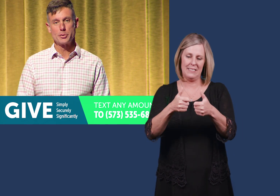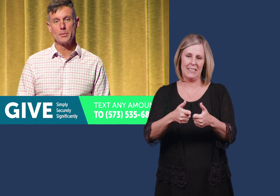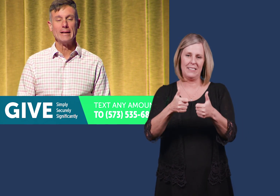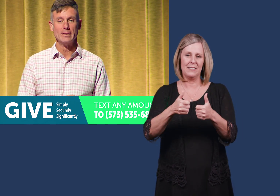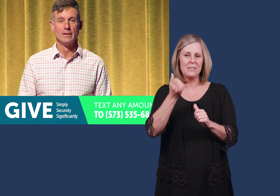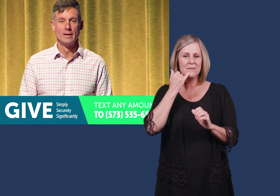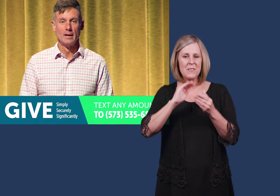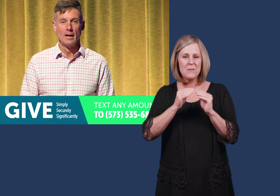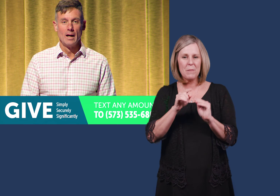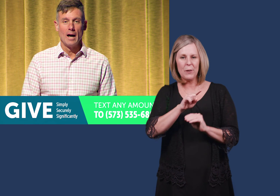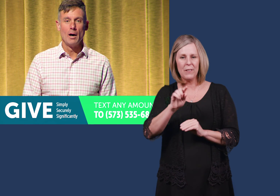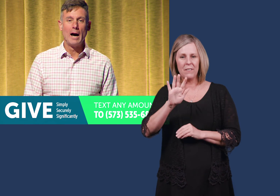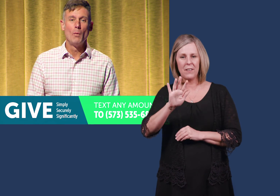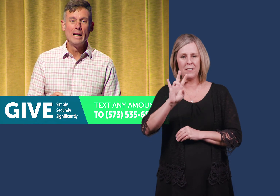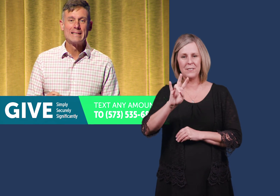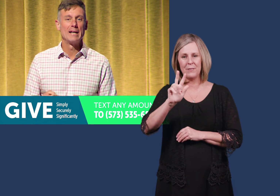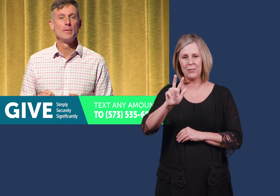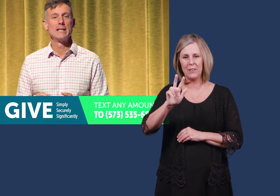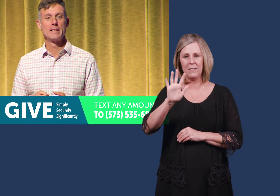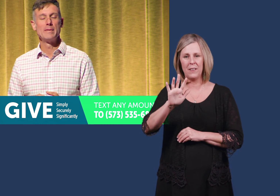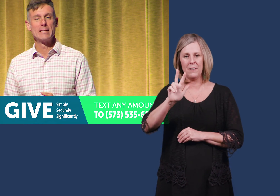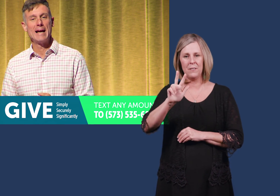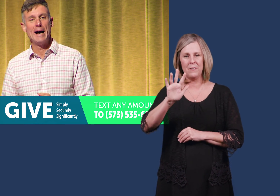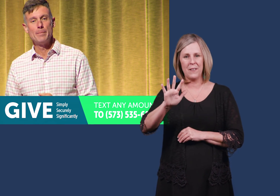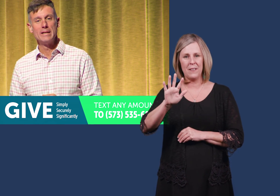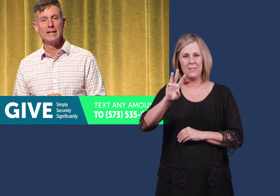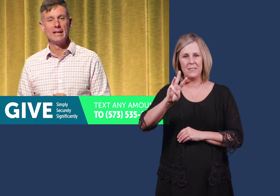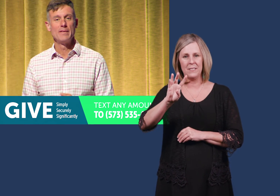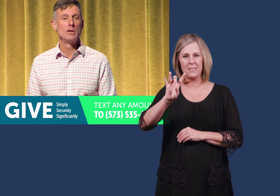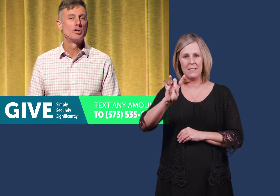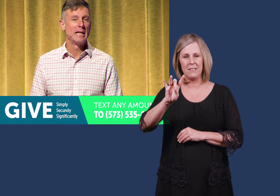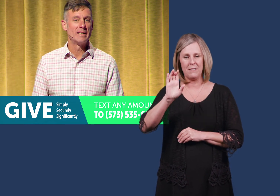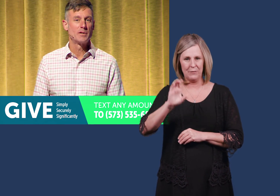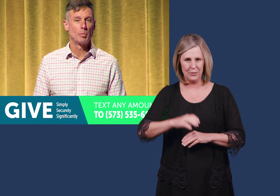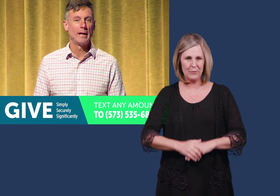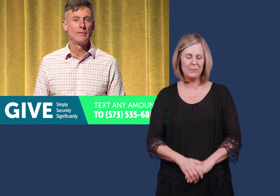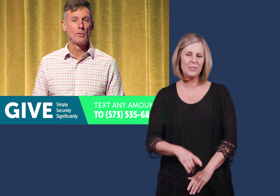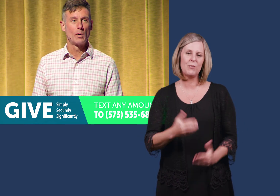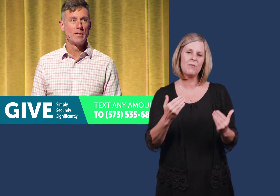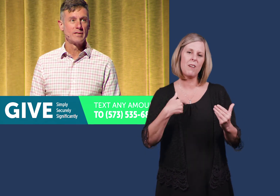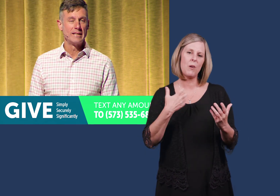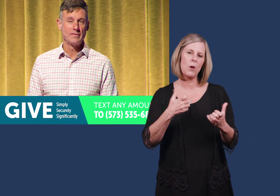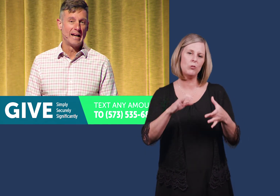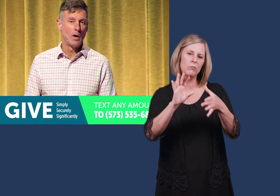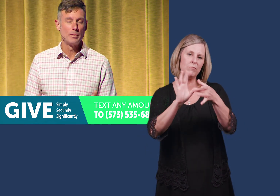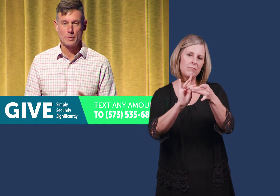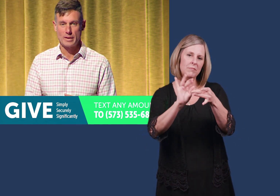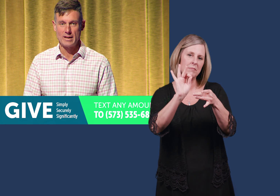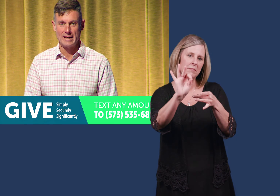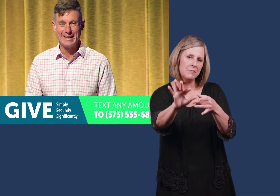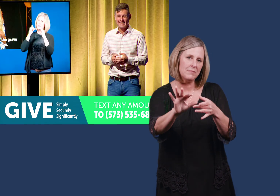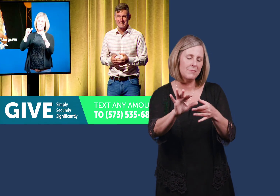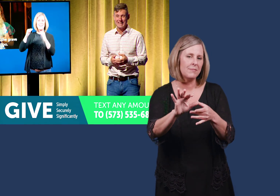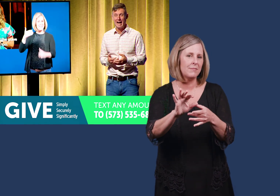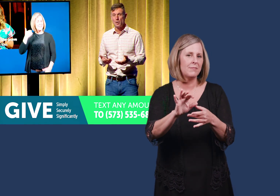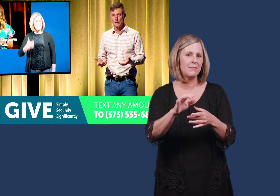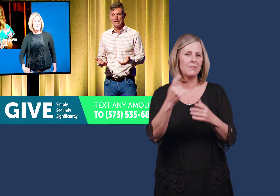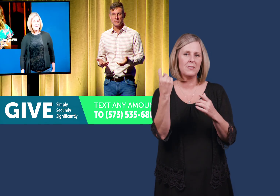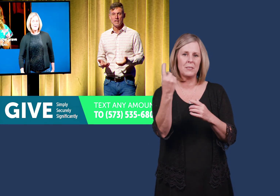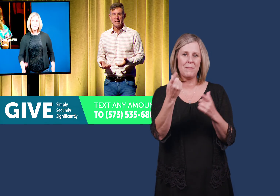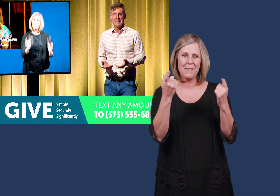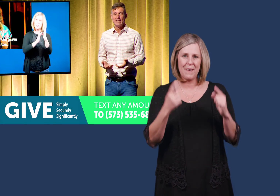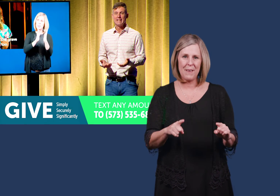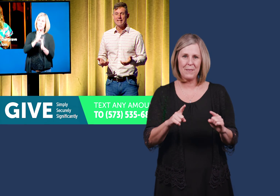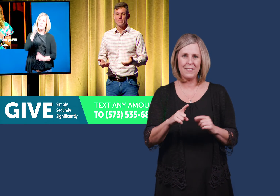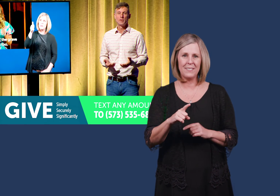the screen. I want to tell you about something that's happening and give you a chance to pray for us and even help us with it, and that is an